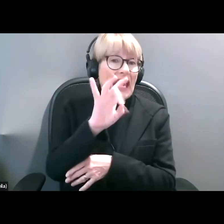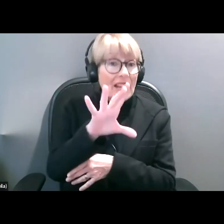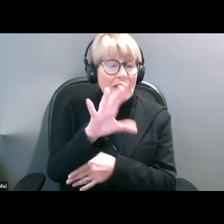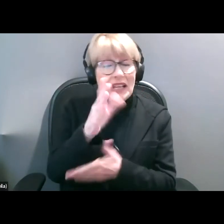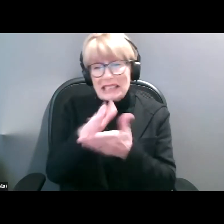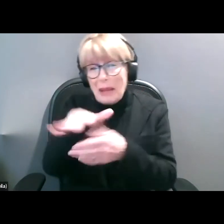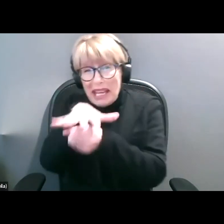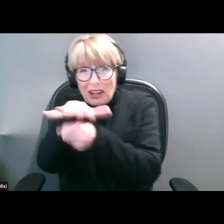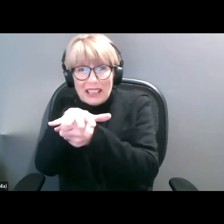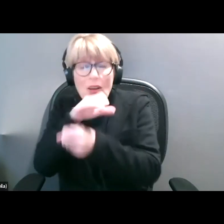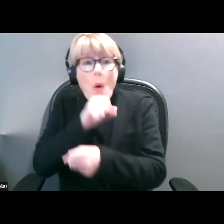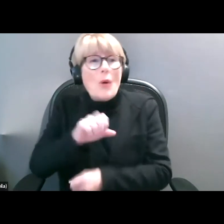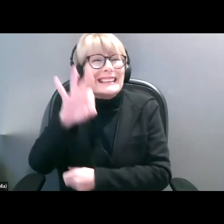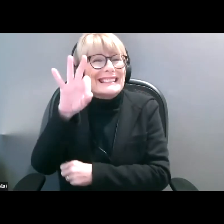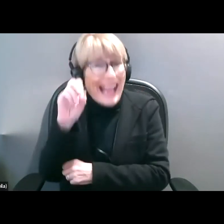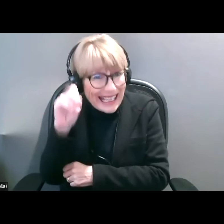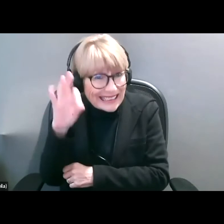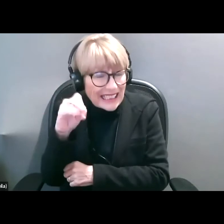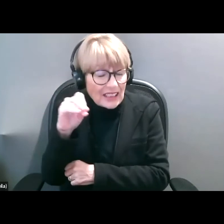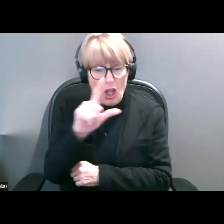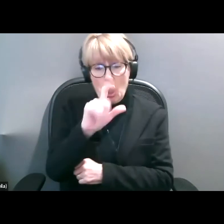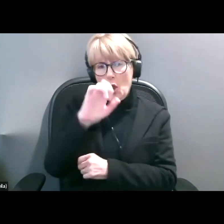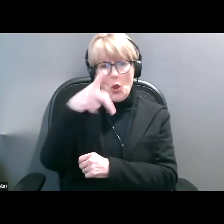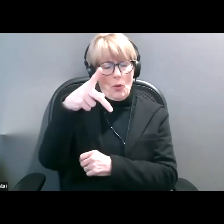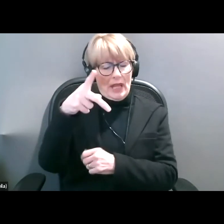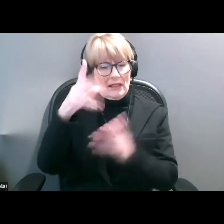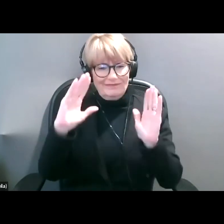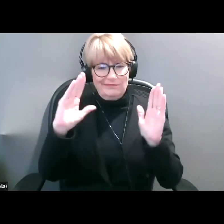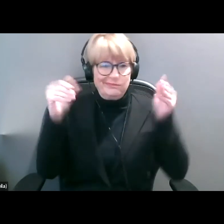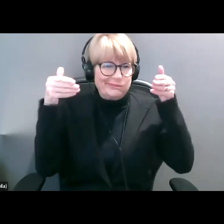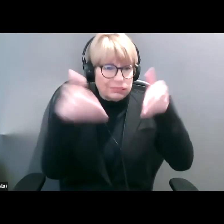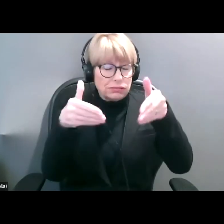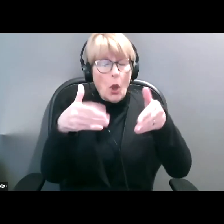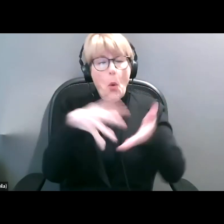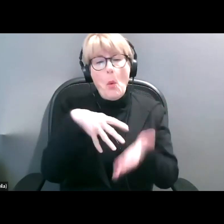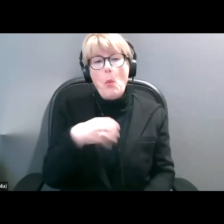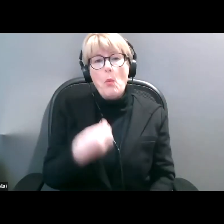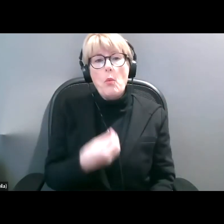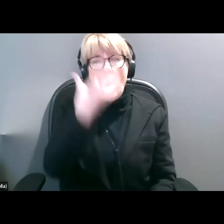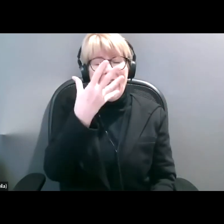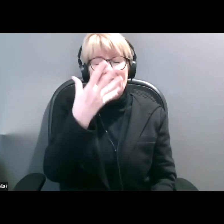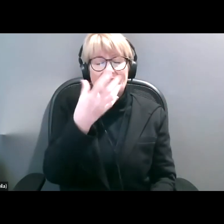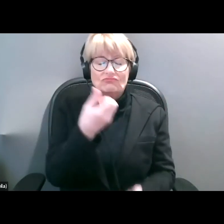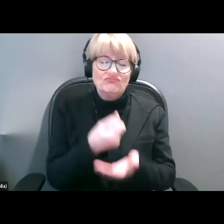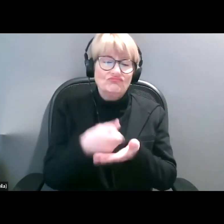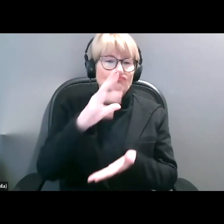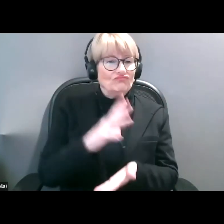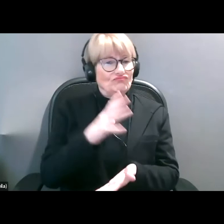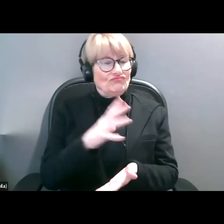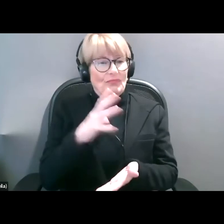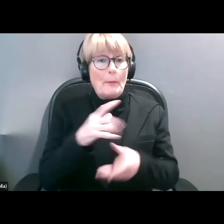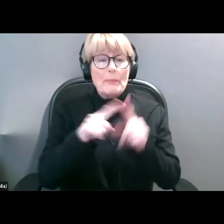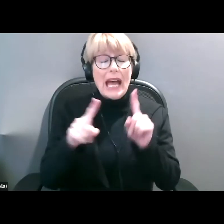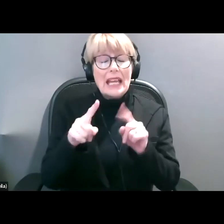years old. And the loop is a neighborhood of concentrated white affluence. But if you go down the blue line,